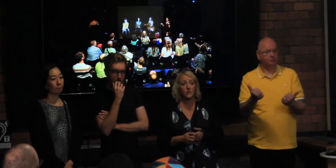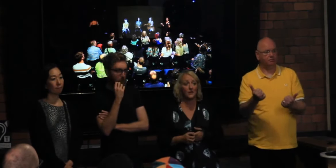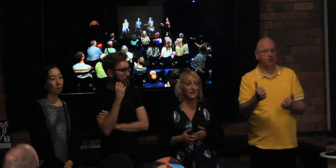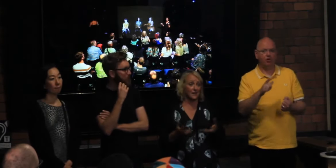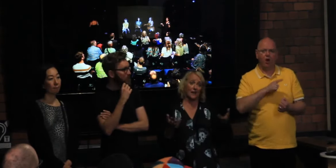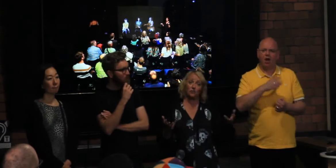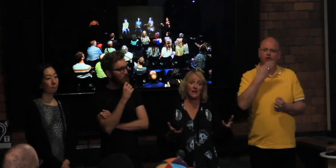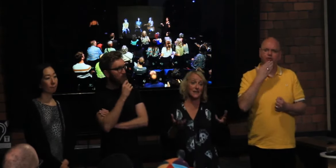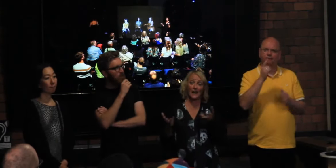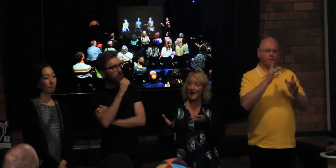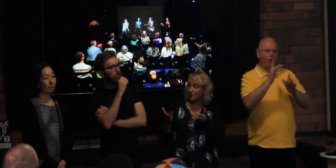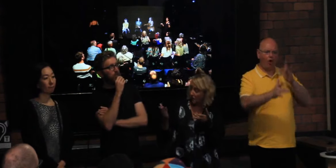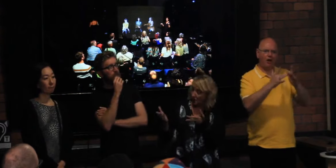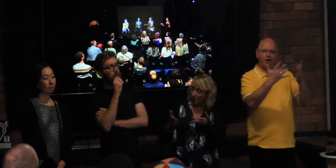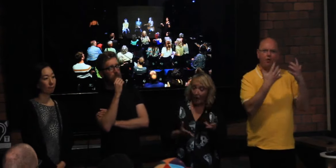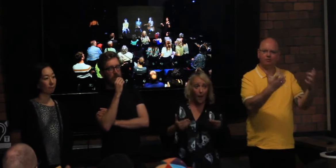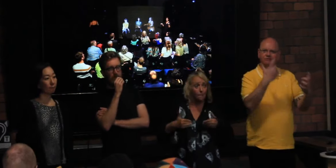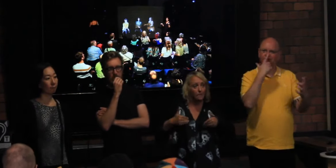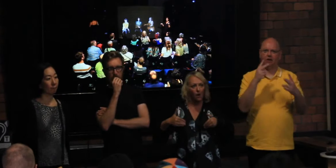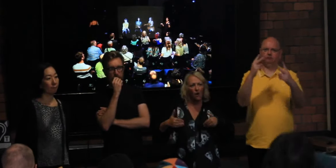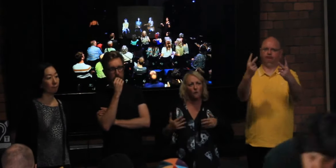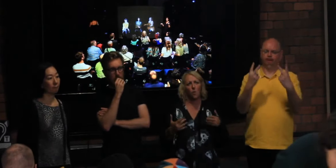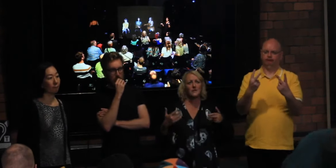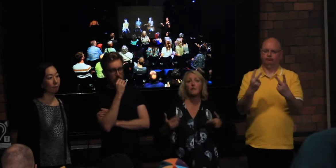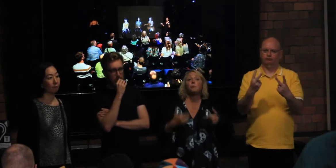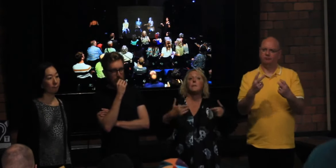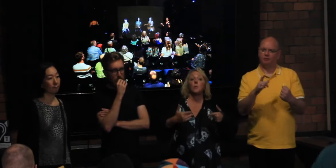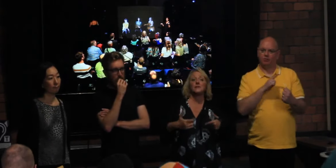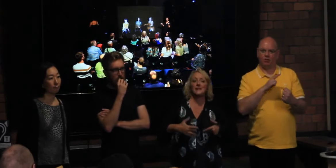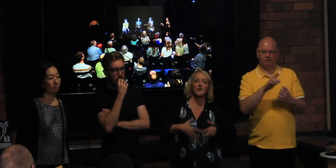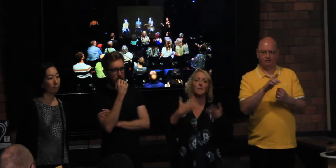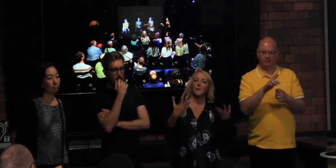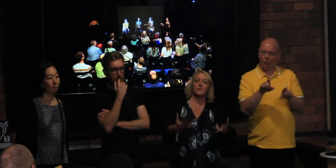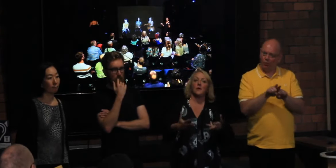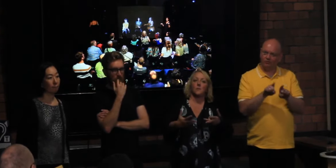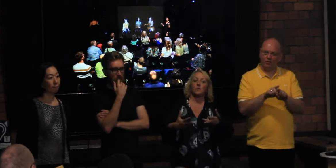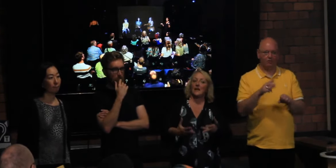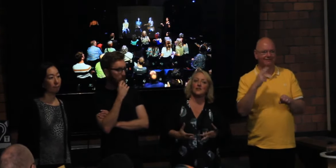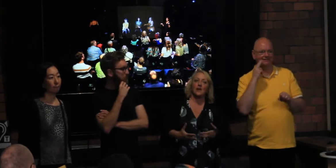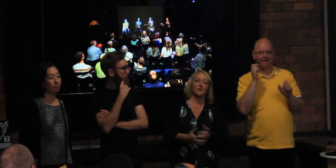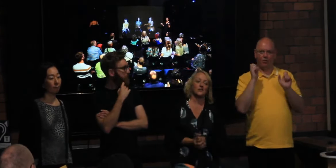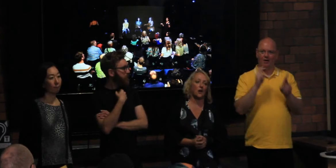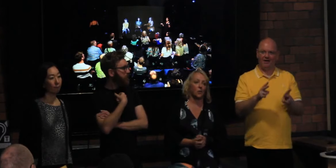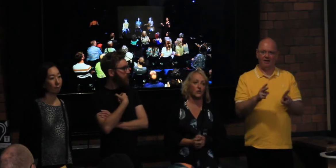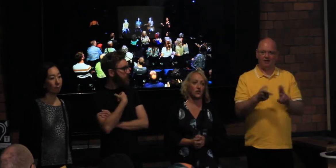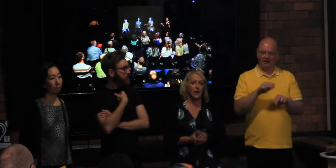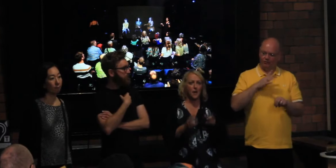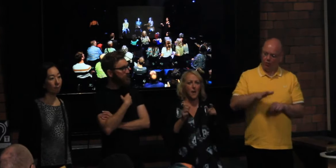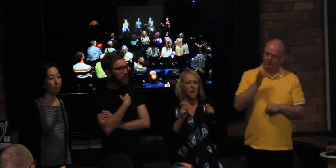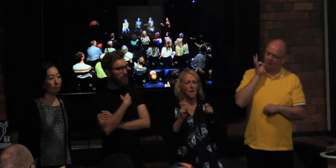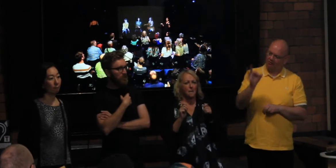online audience and great to connect and be part of what deaf people would stand up and present and ask a